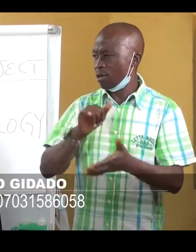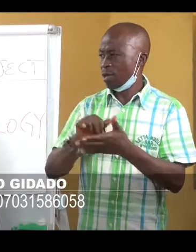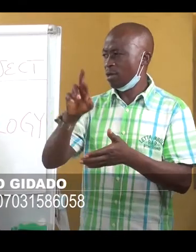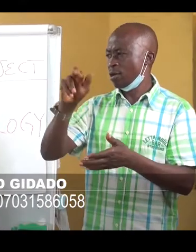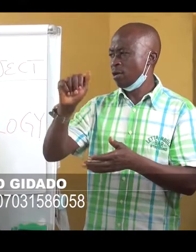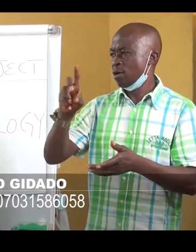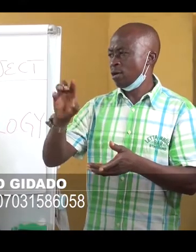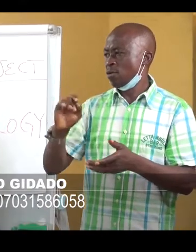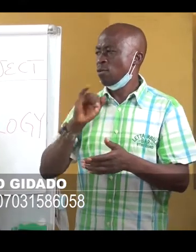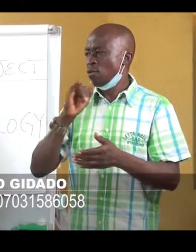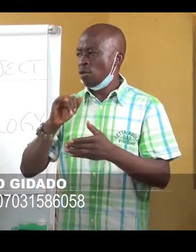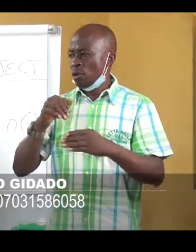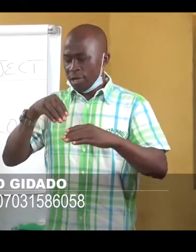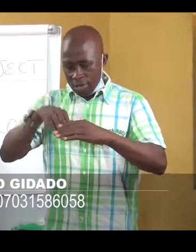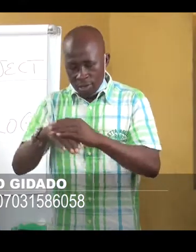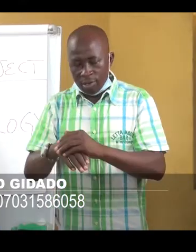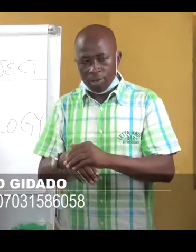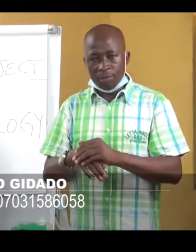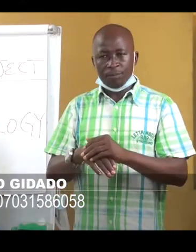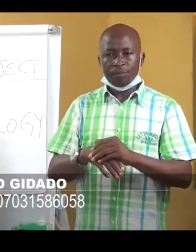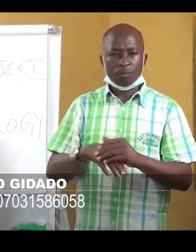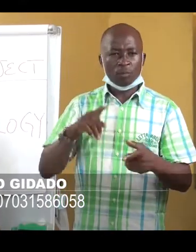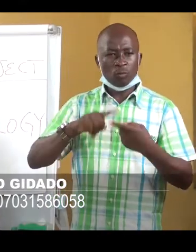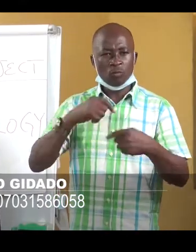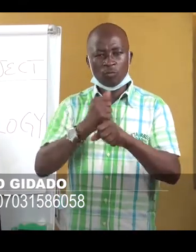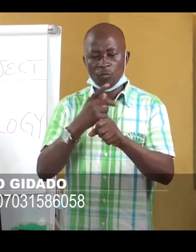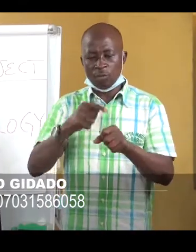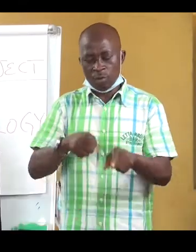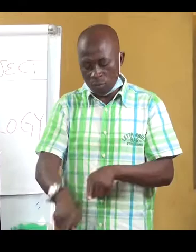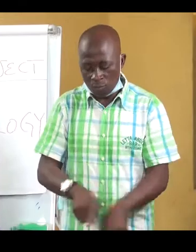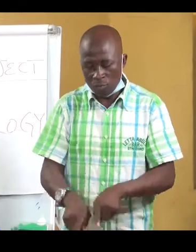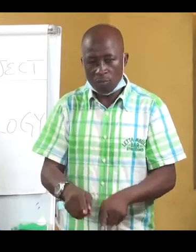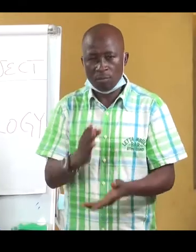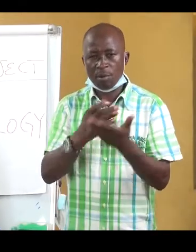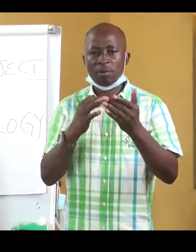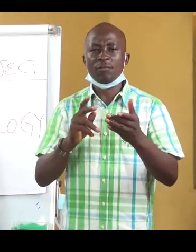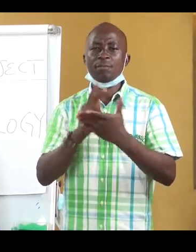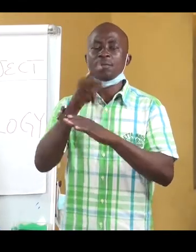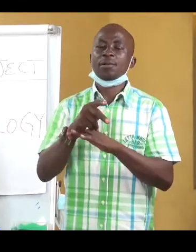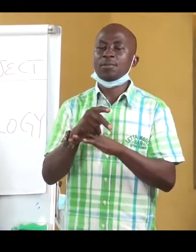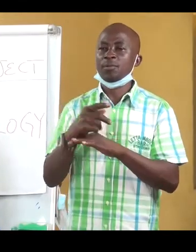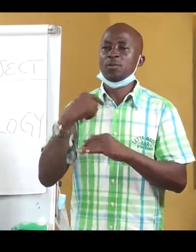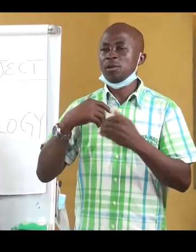soil to form the root part of the plant. Then we have another structure which is known as